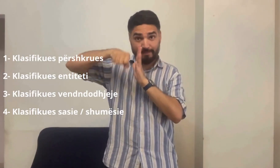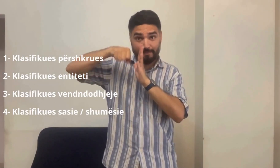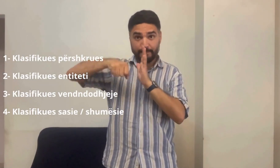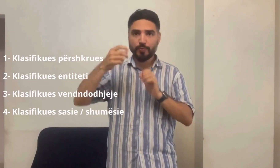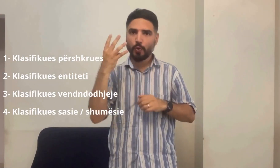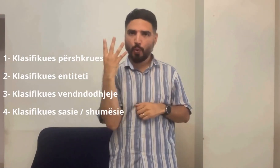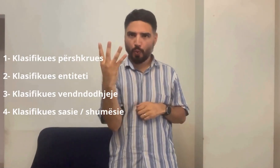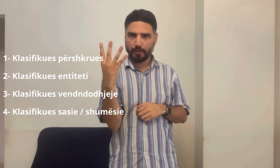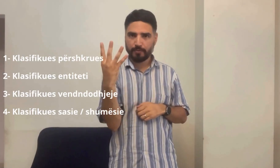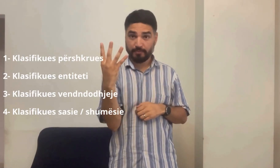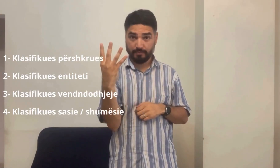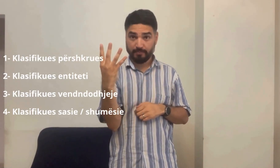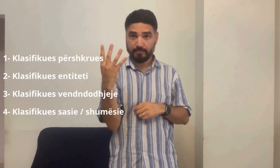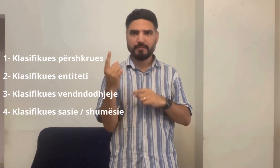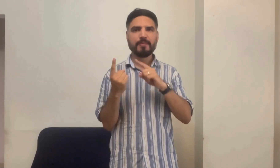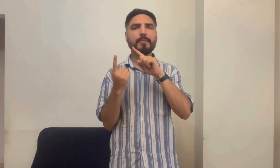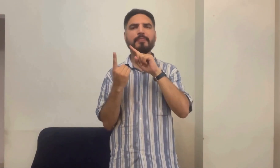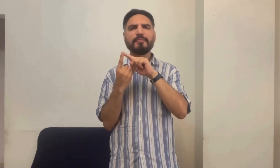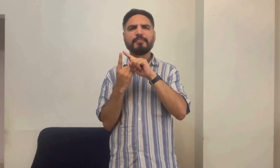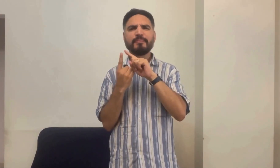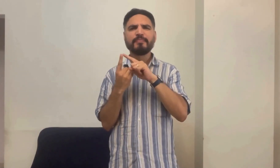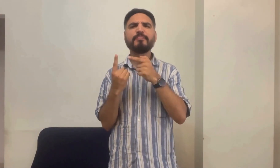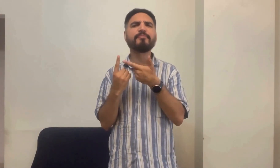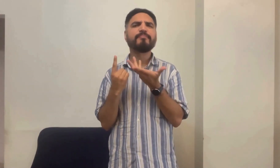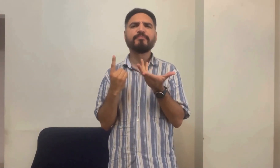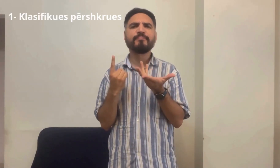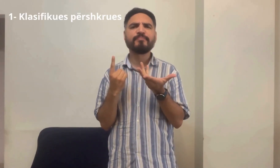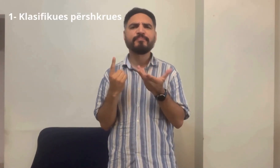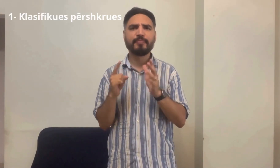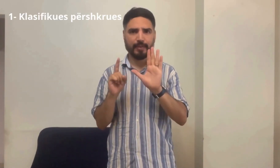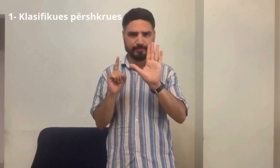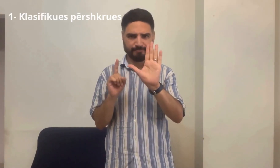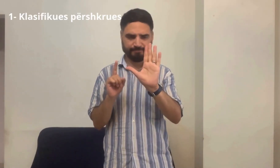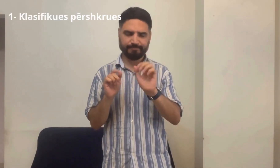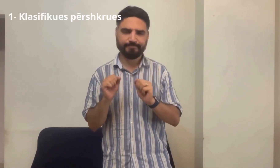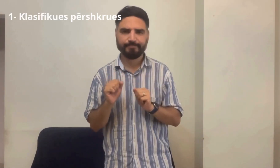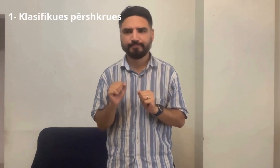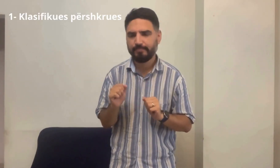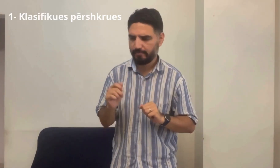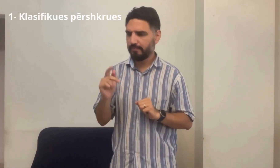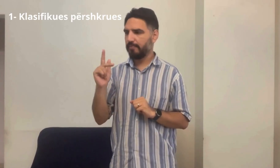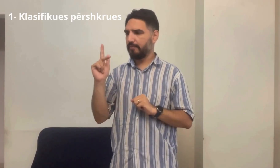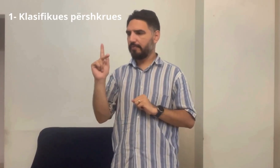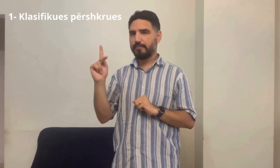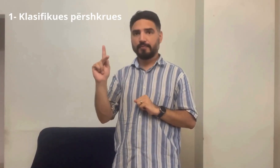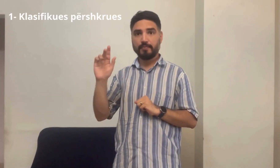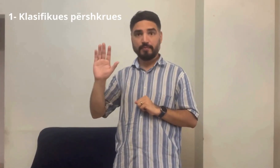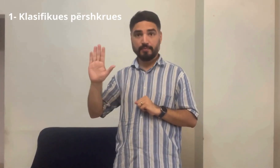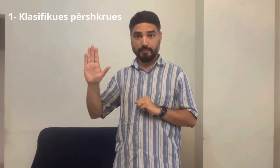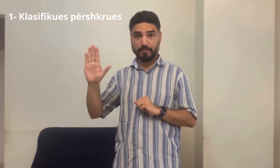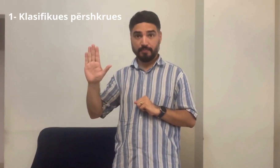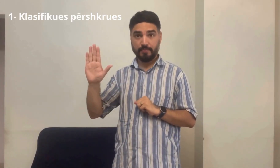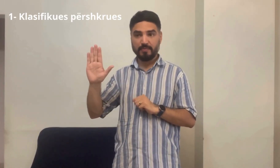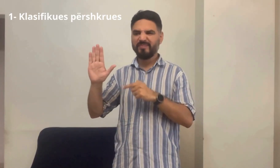the other 5. So, just 4 this time. The first one, what is it? Descriptive classifiers.